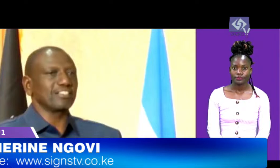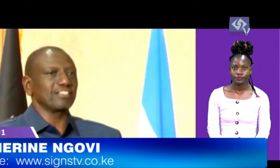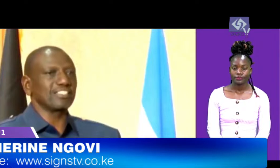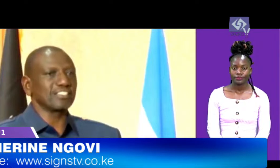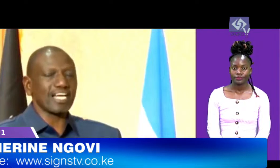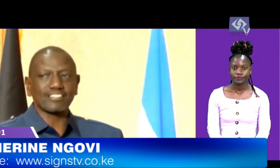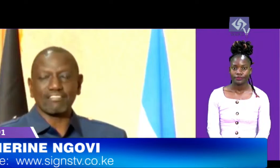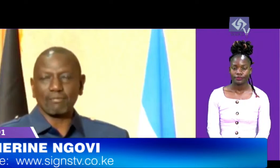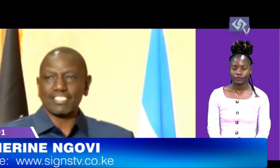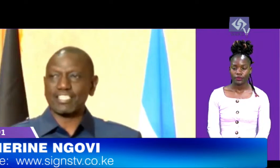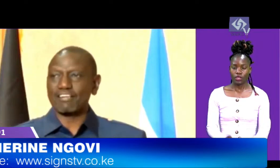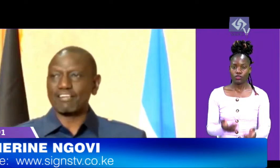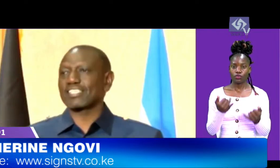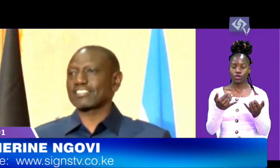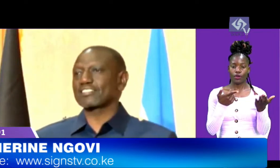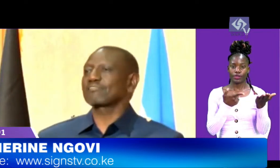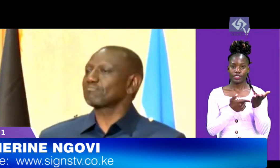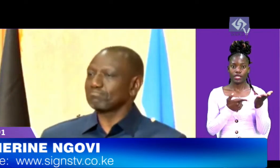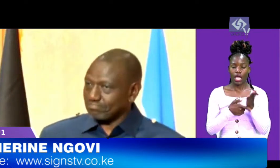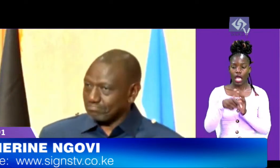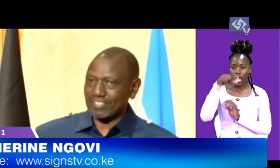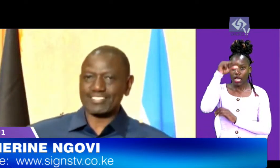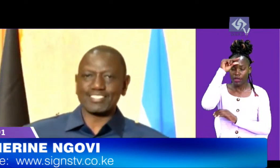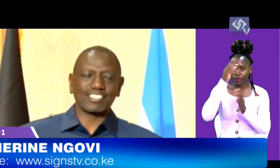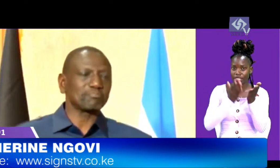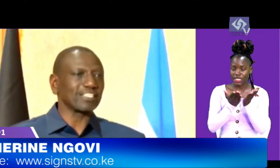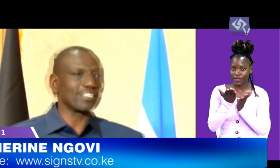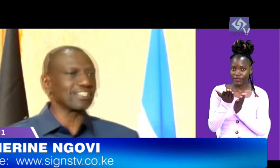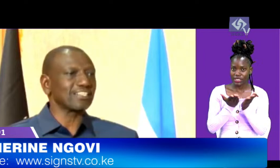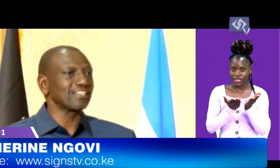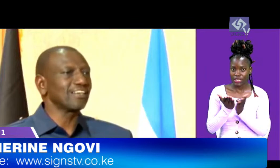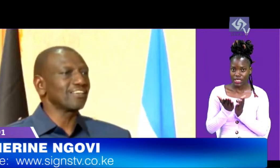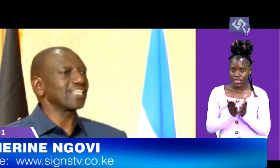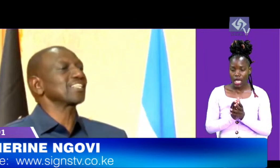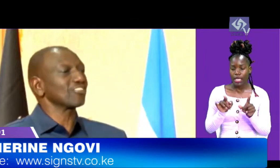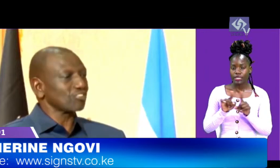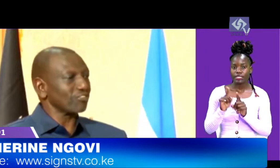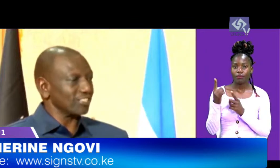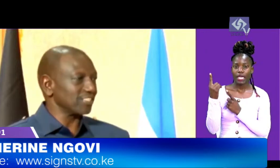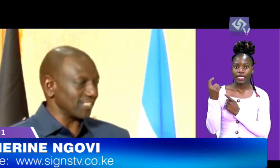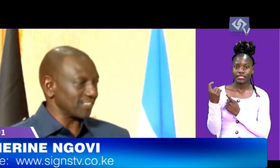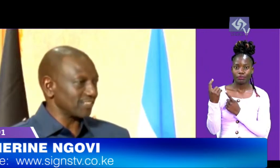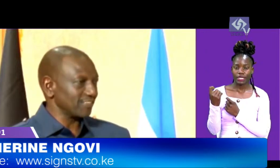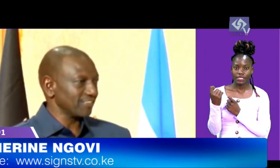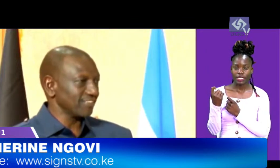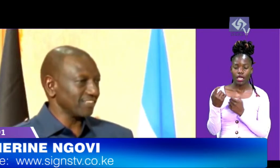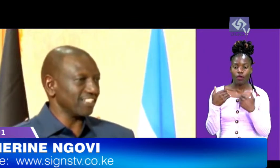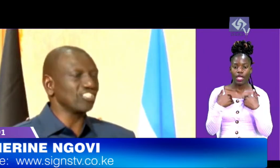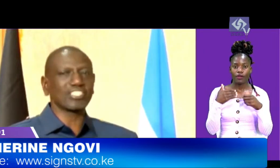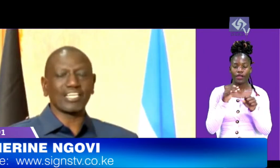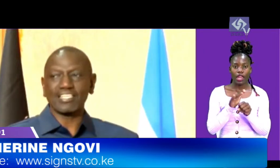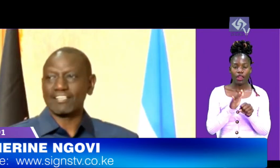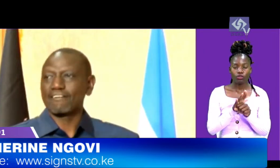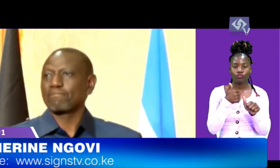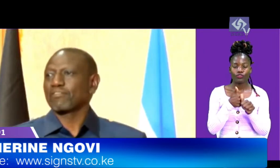As we digitize government services, as is expected, there is a lot of resistance. Initially,